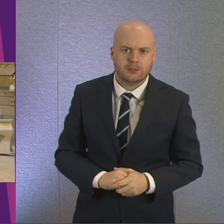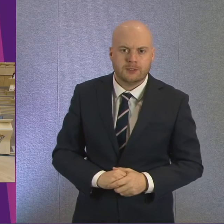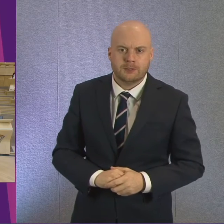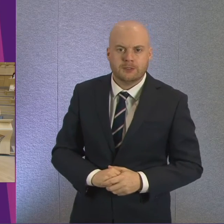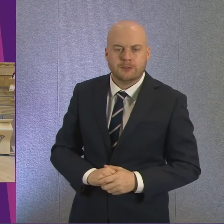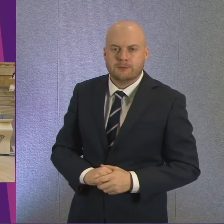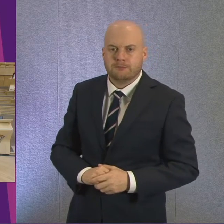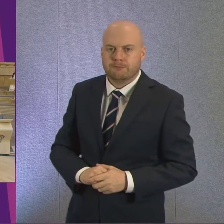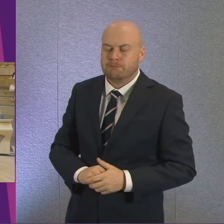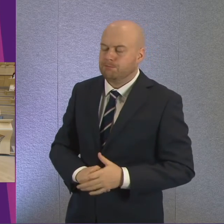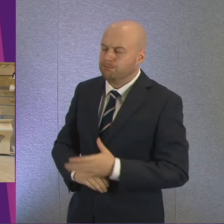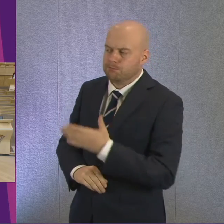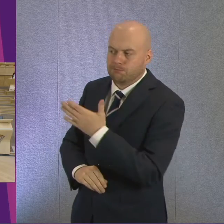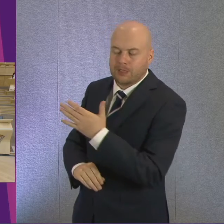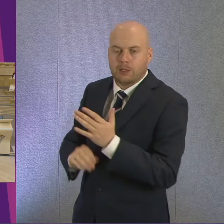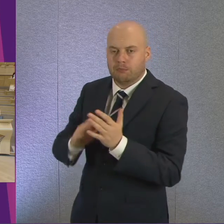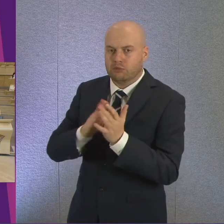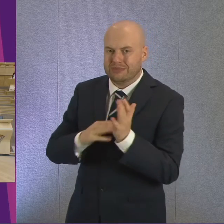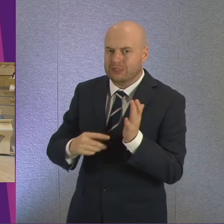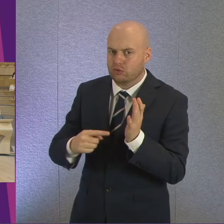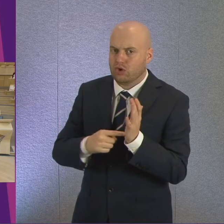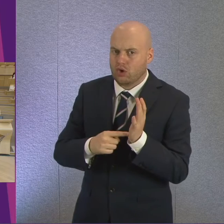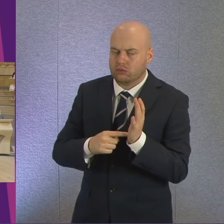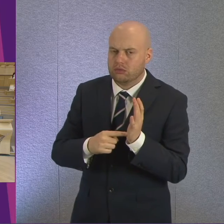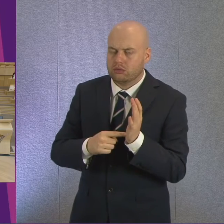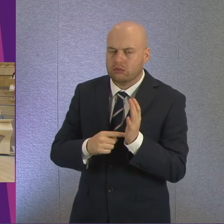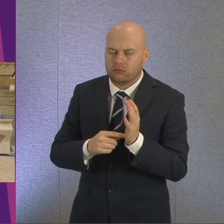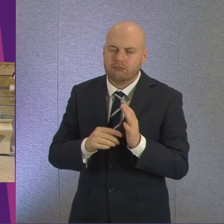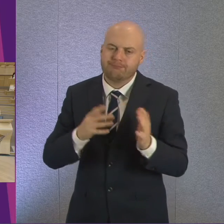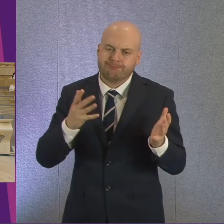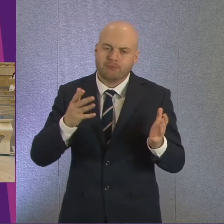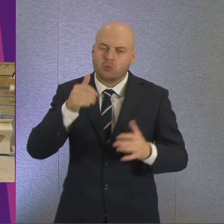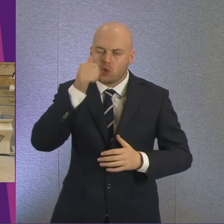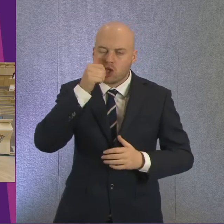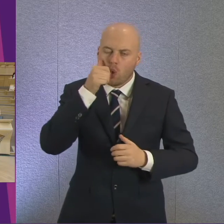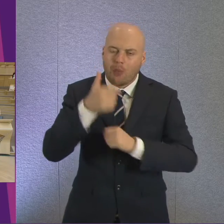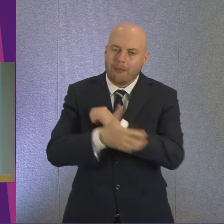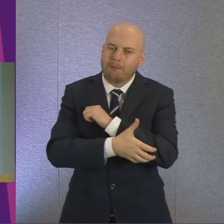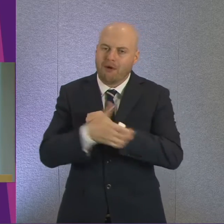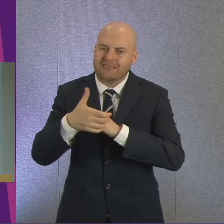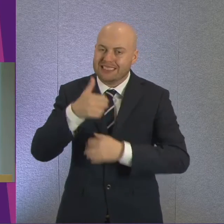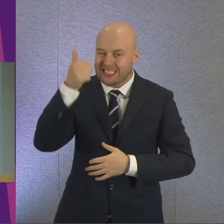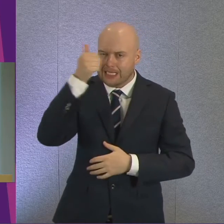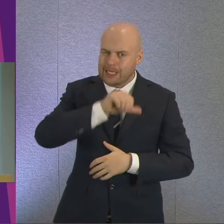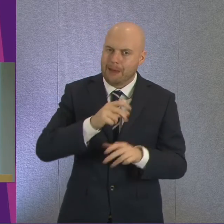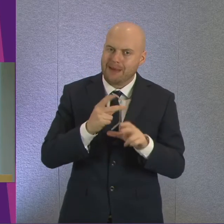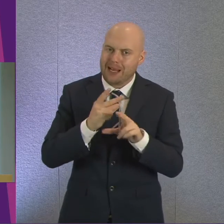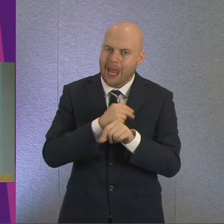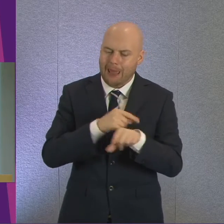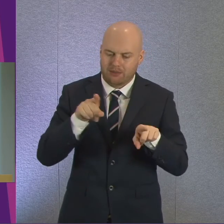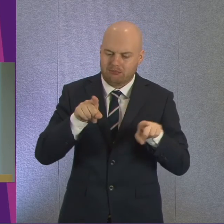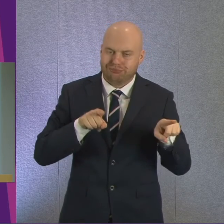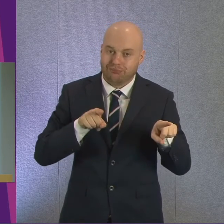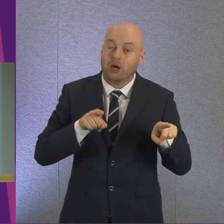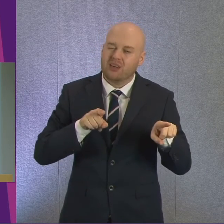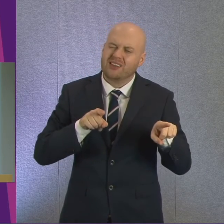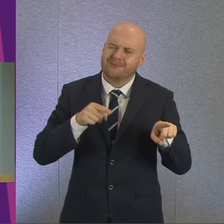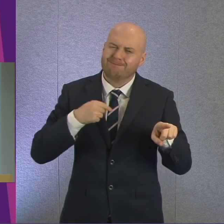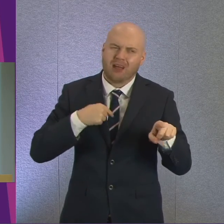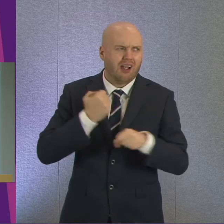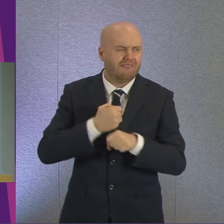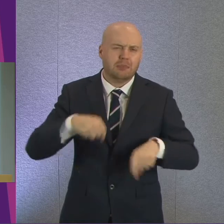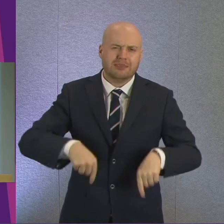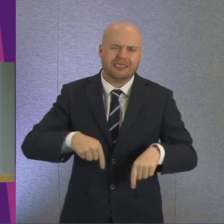clear that the Government closing the poverty-related attainment gap is the defining mission of this Government, and our